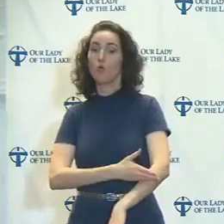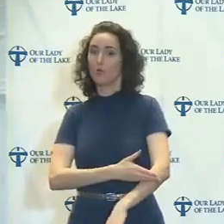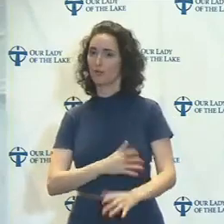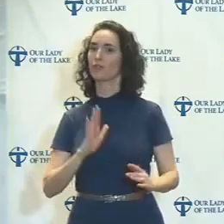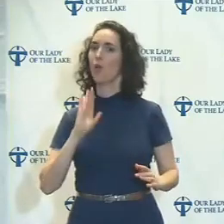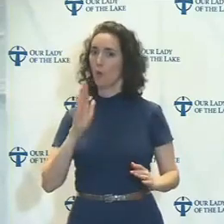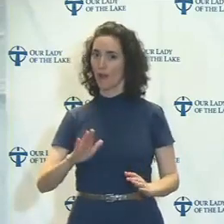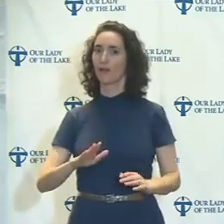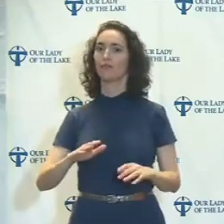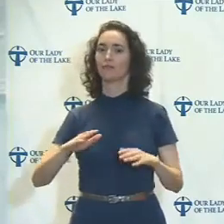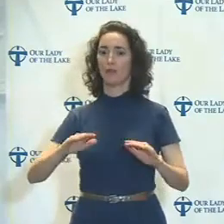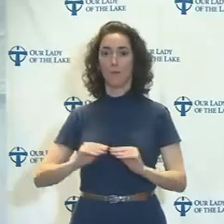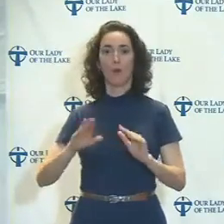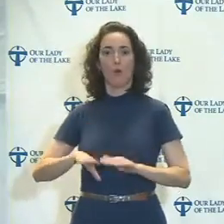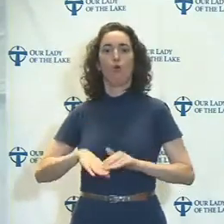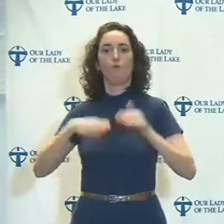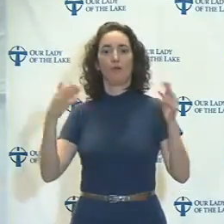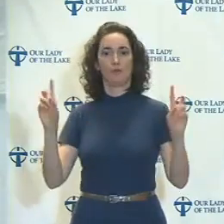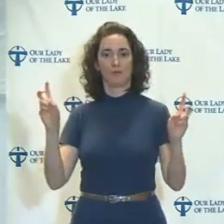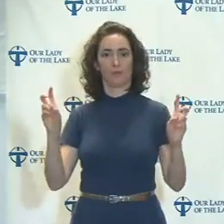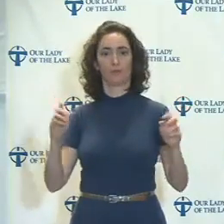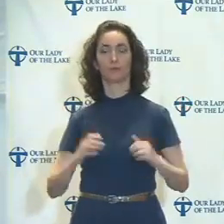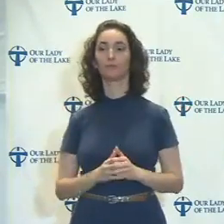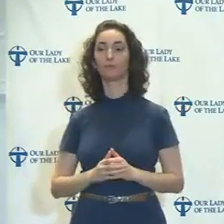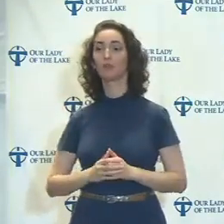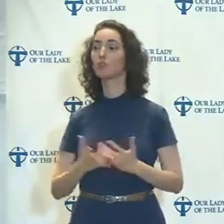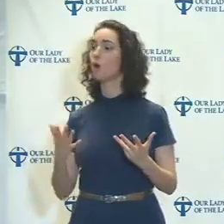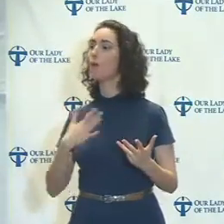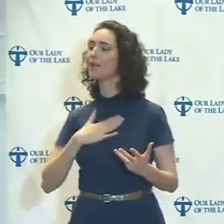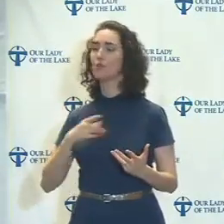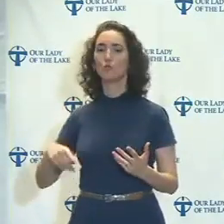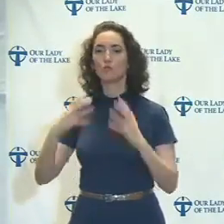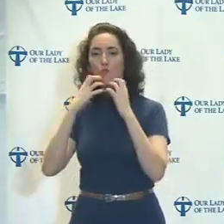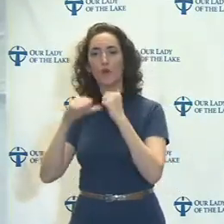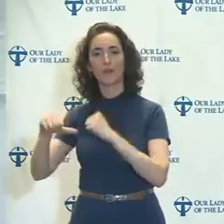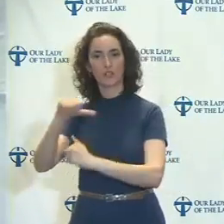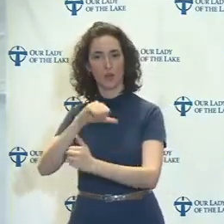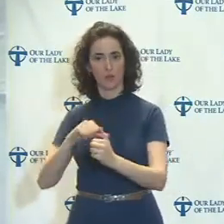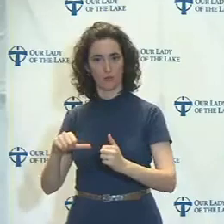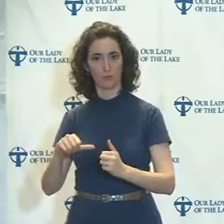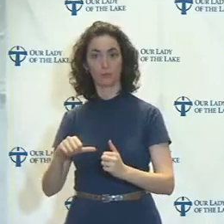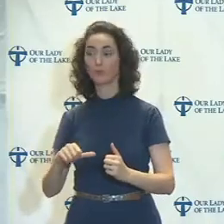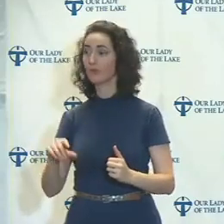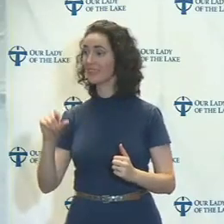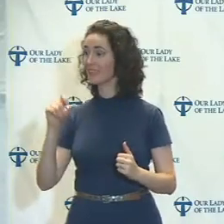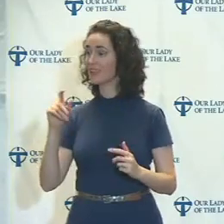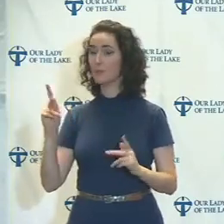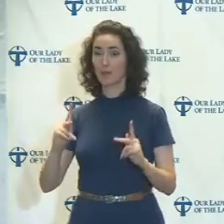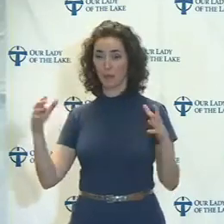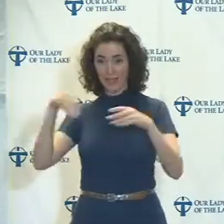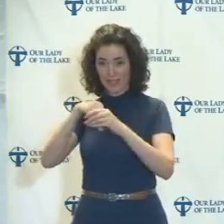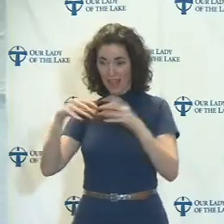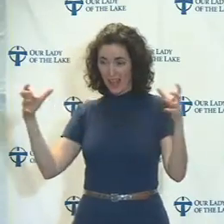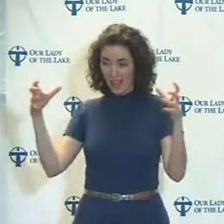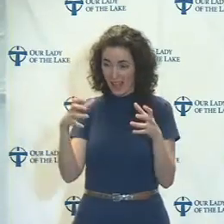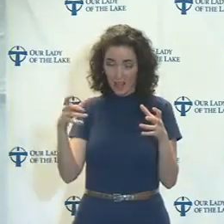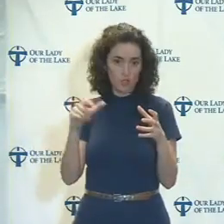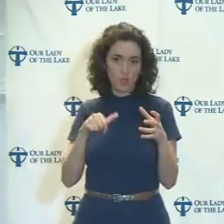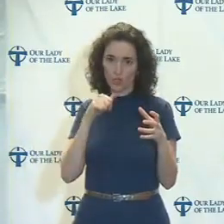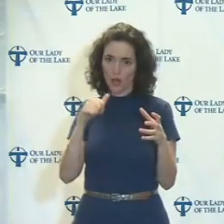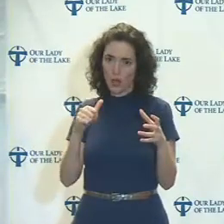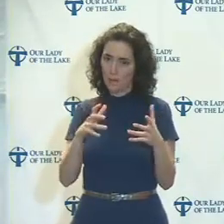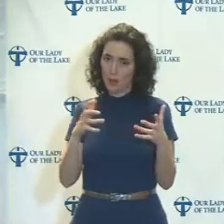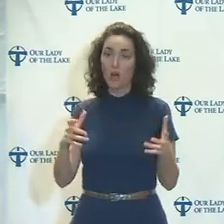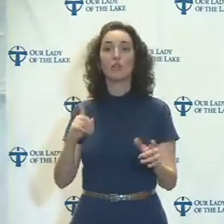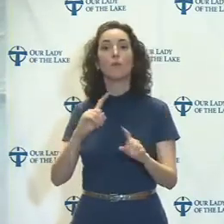neighbor. Shouldn't be a lot of indoor gatherings, but if they are, they need to look like what's happening in this room right now,